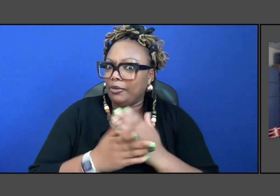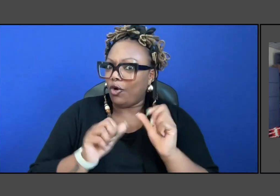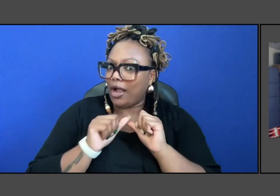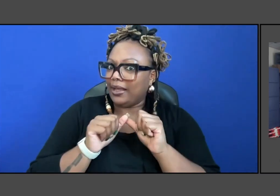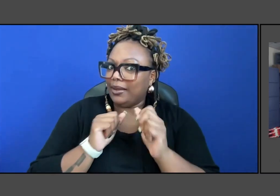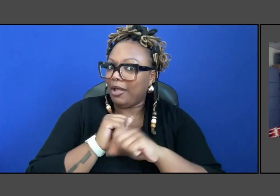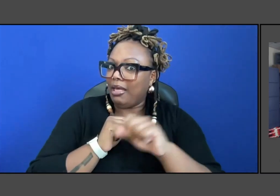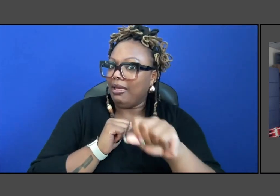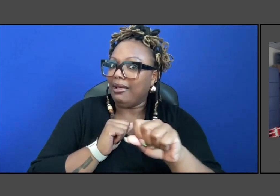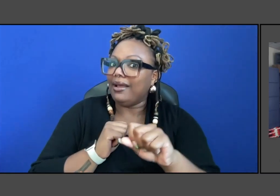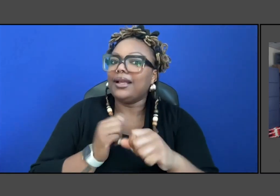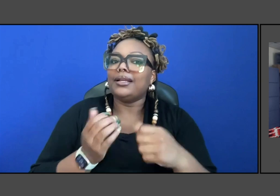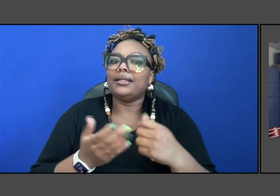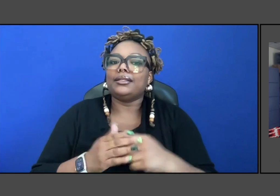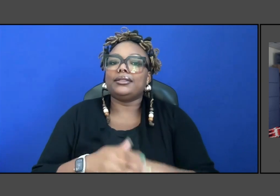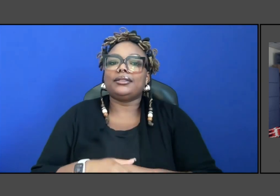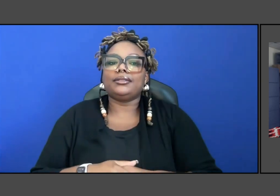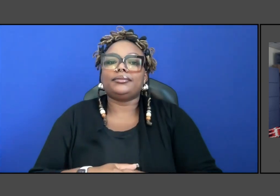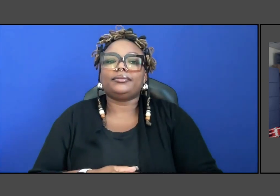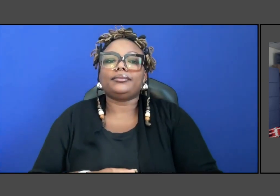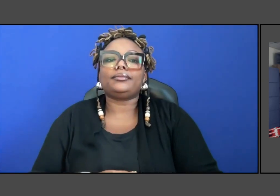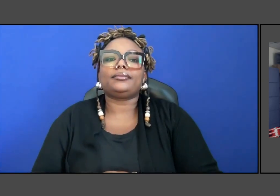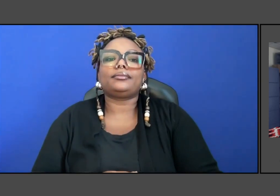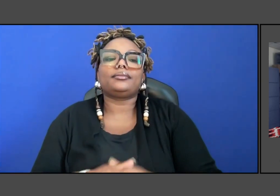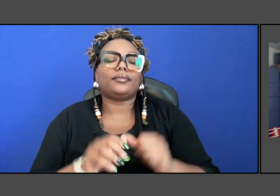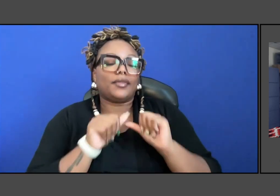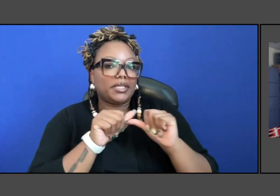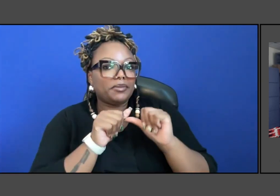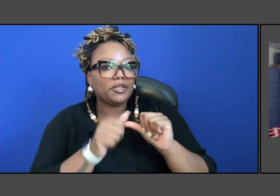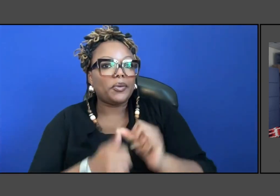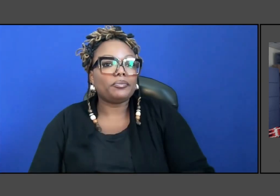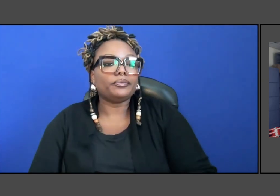about the creative process. Keep Yeah. going, keep going. Yep.